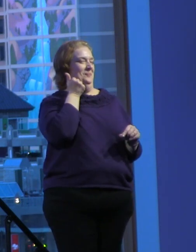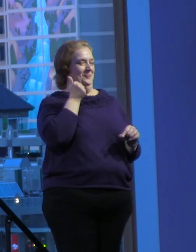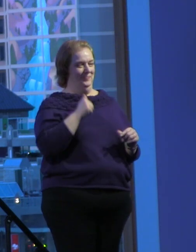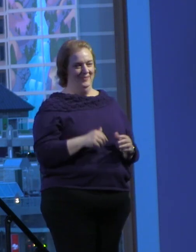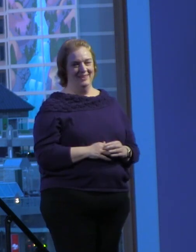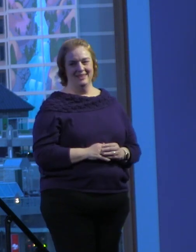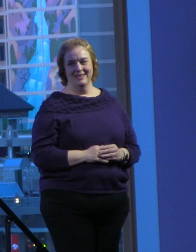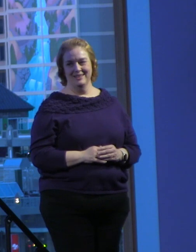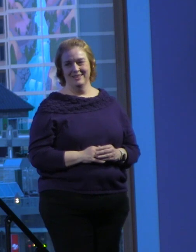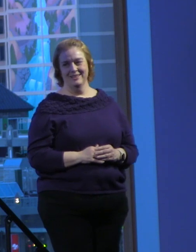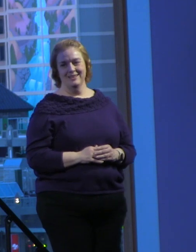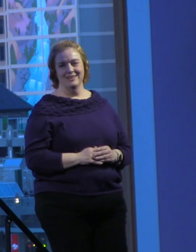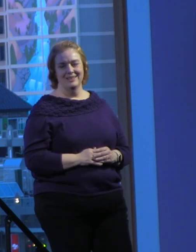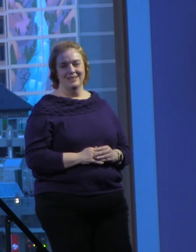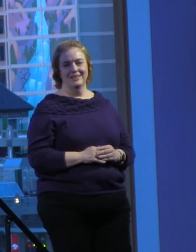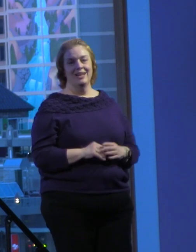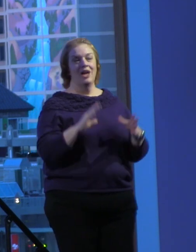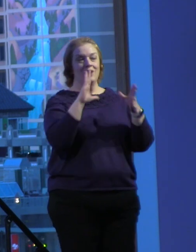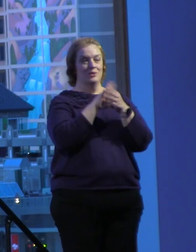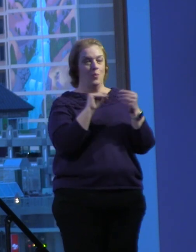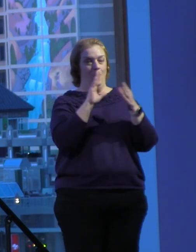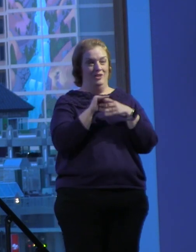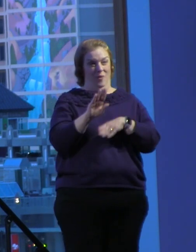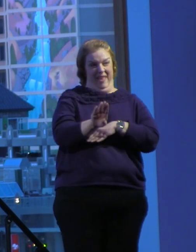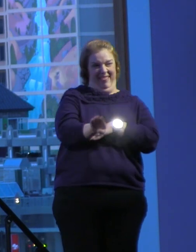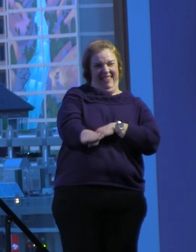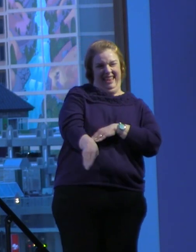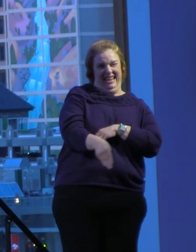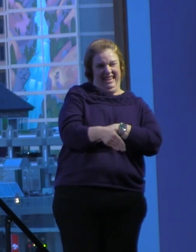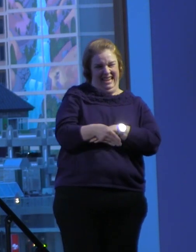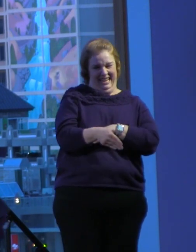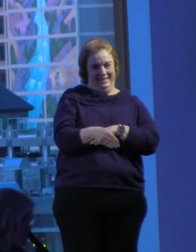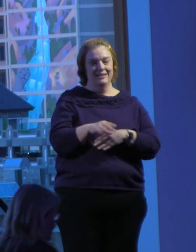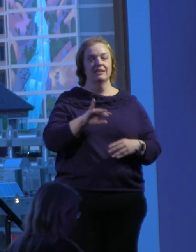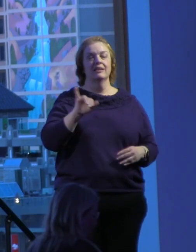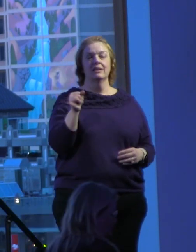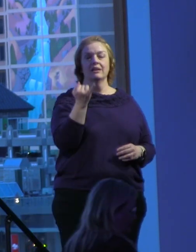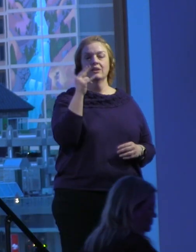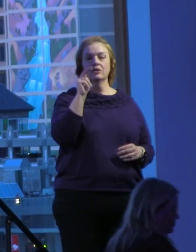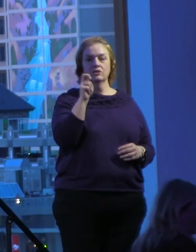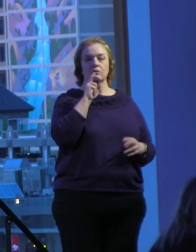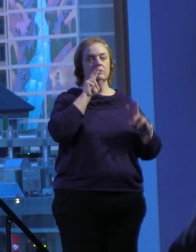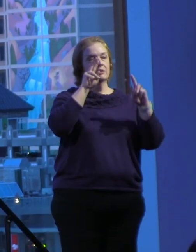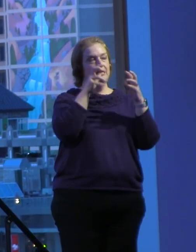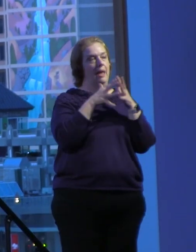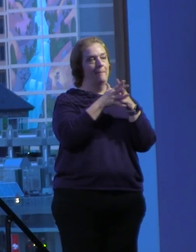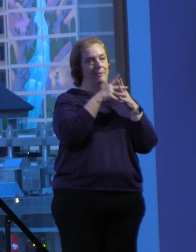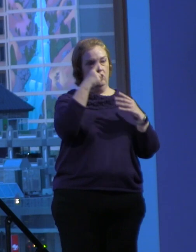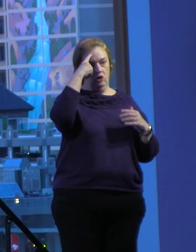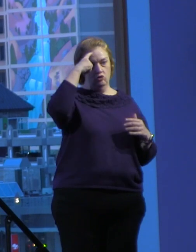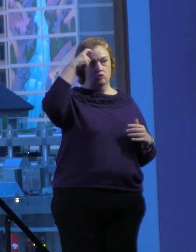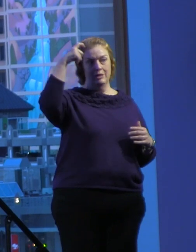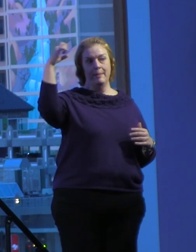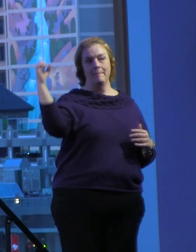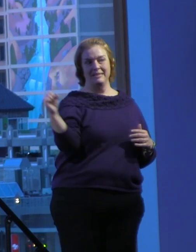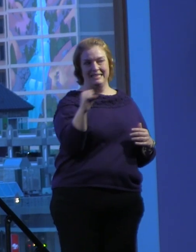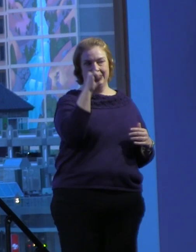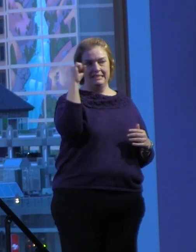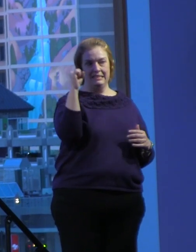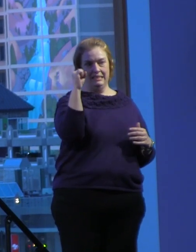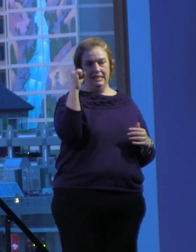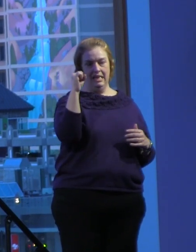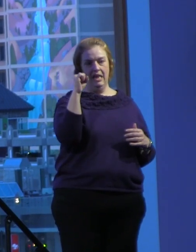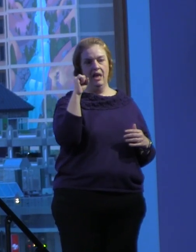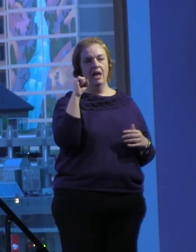Story Late Night, starting in June. The American Dreams, with the S falling